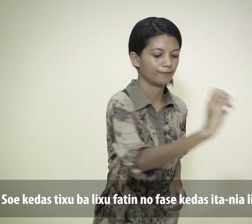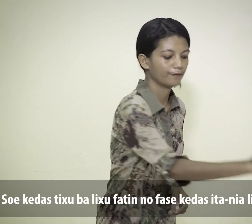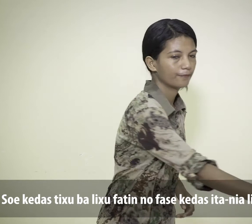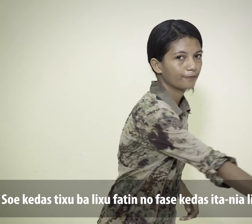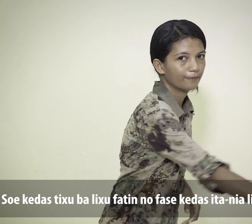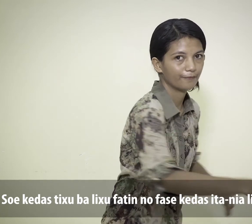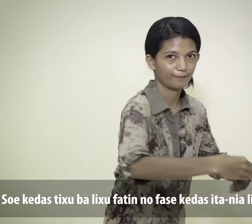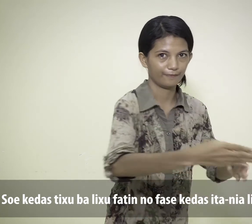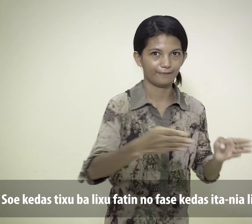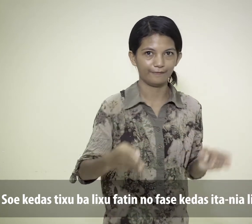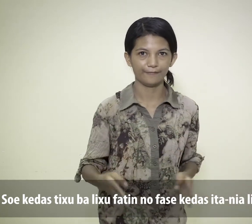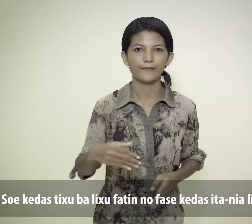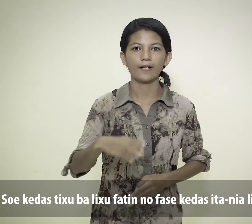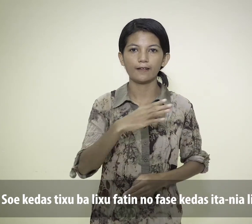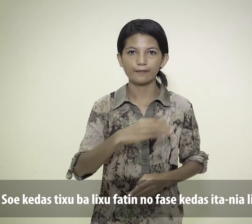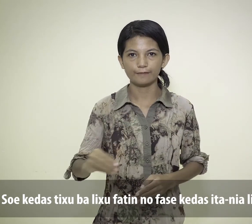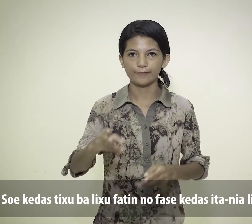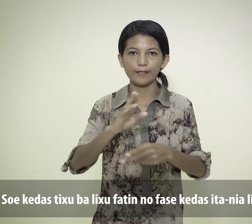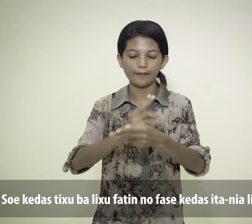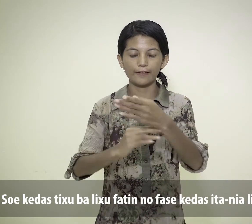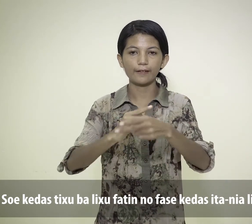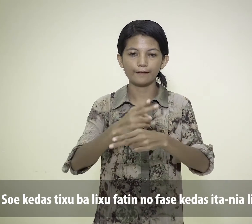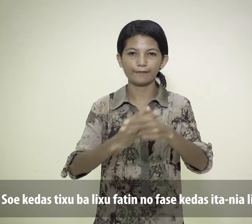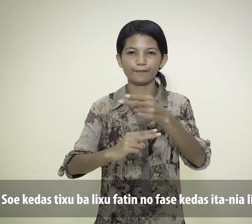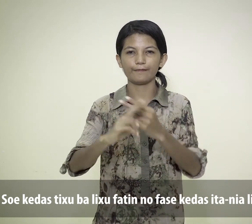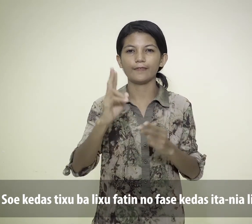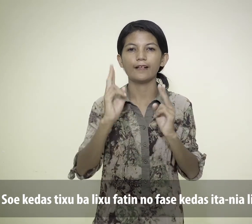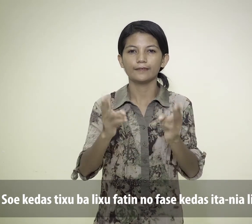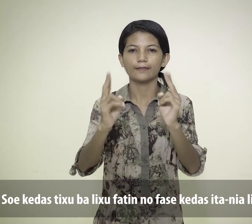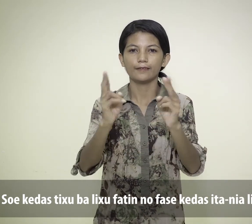Soe keras tisu balisu fatin no fase keras itanya liman.